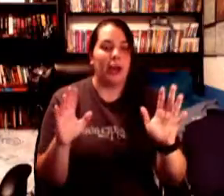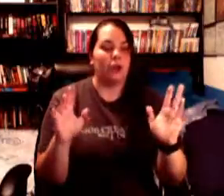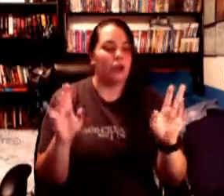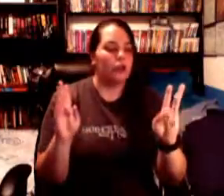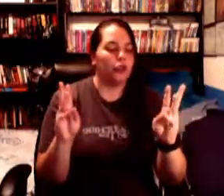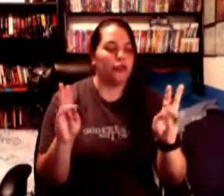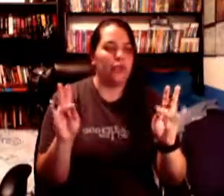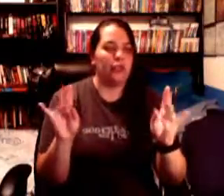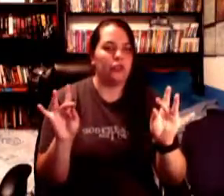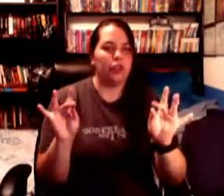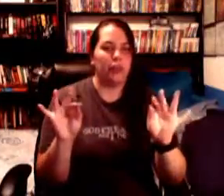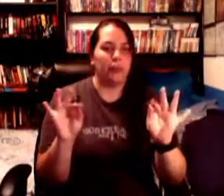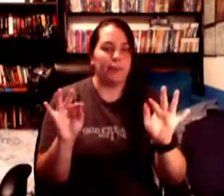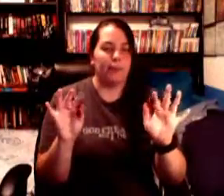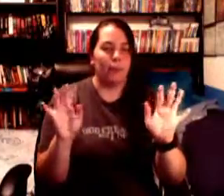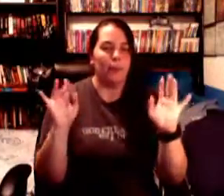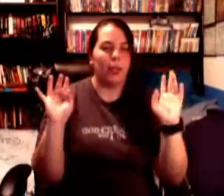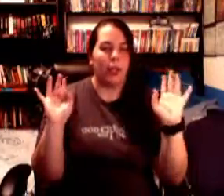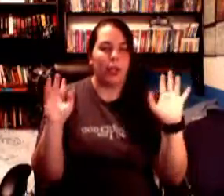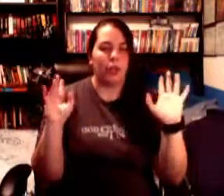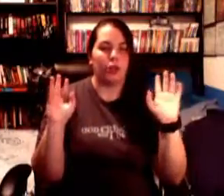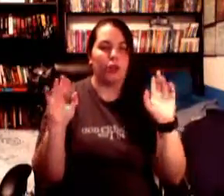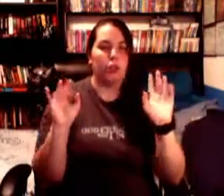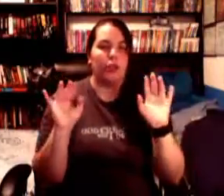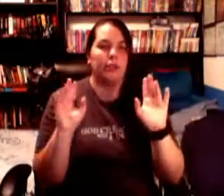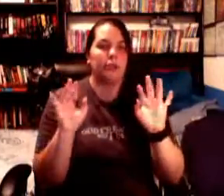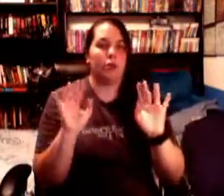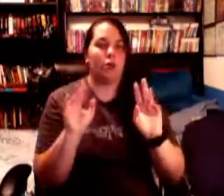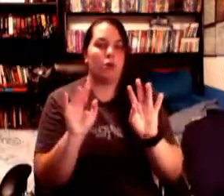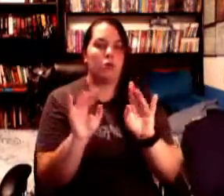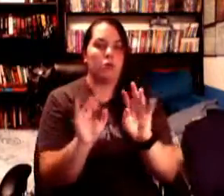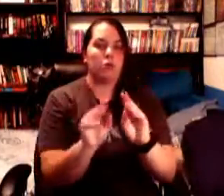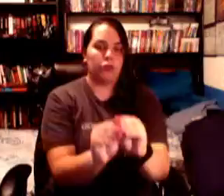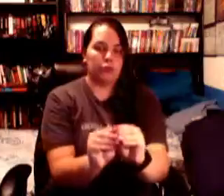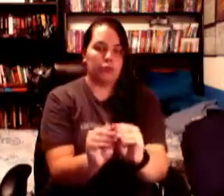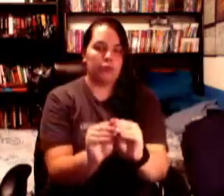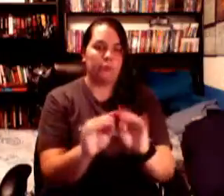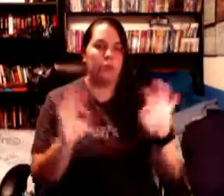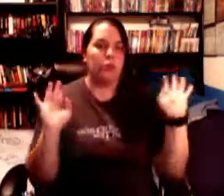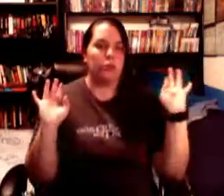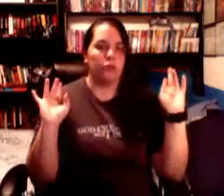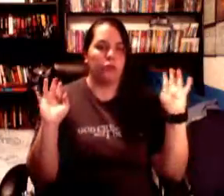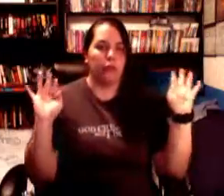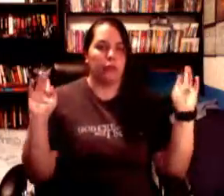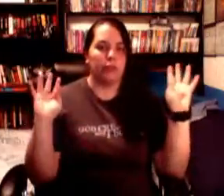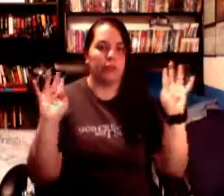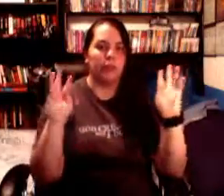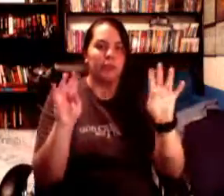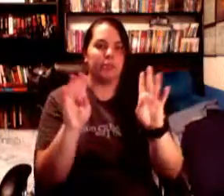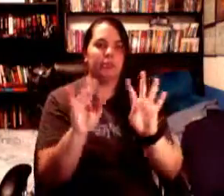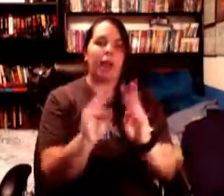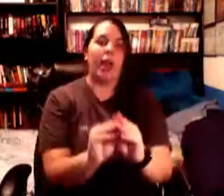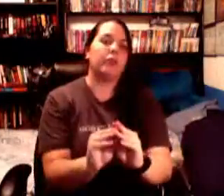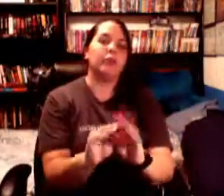Gathered. So your fingers are going to be like people, and you're going to bring them all together. So they're coming from different places, and they're gathering